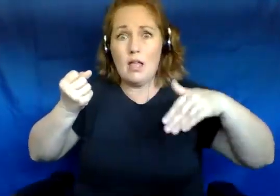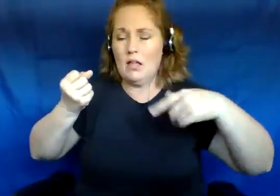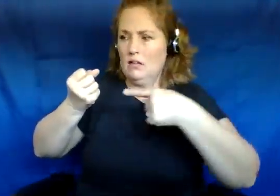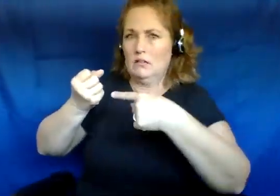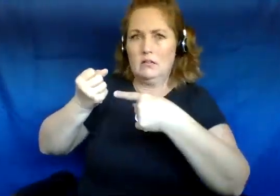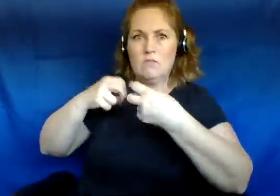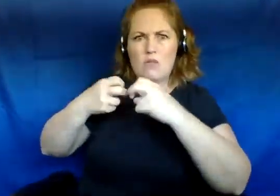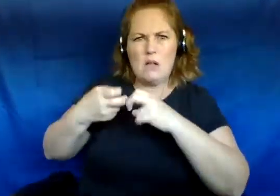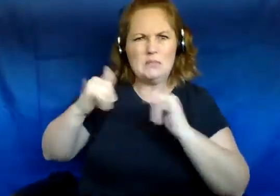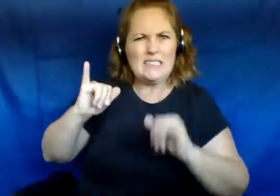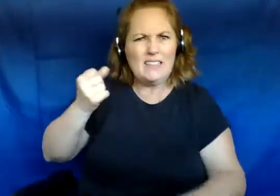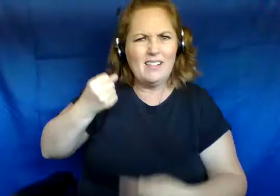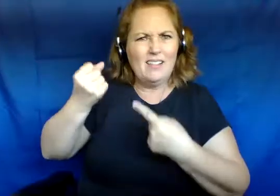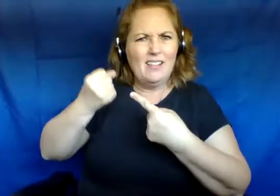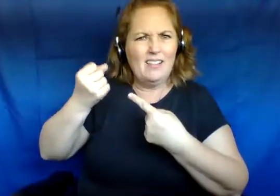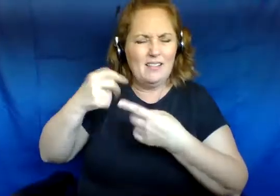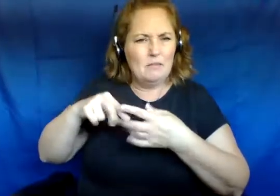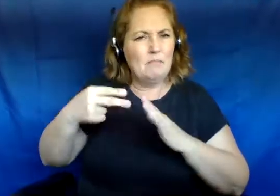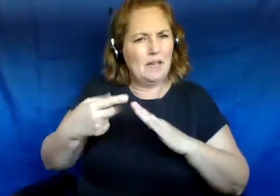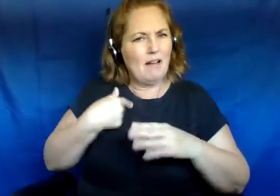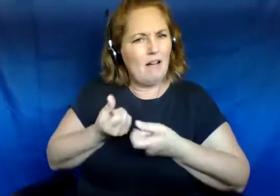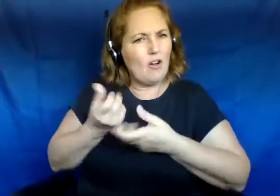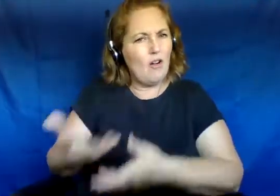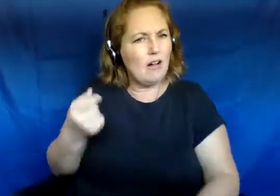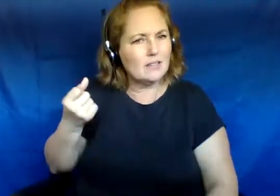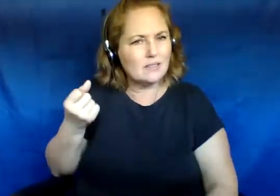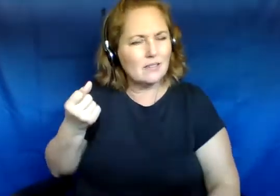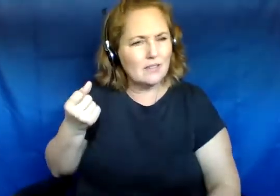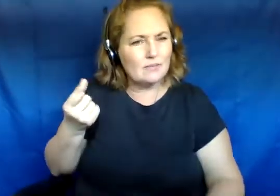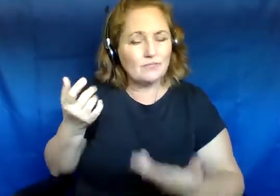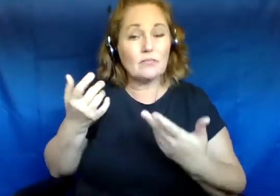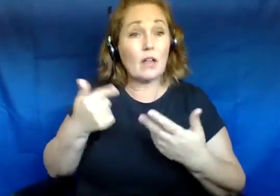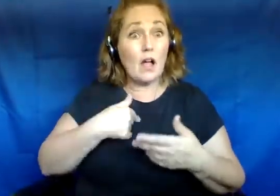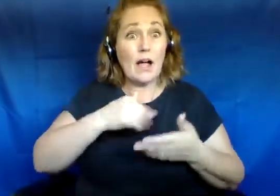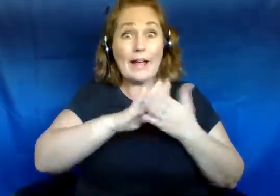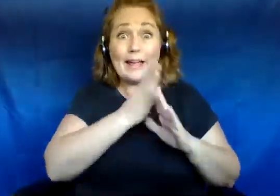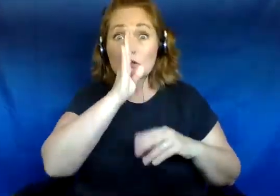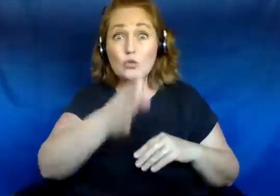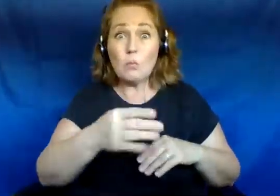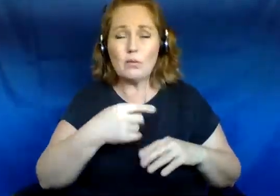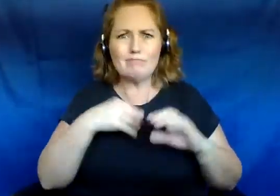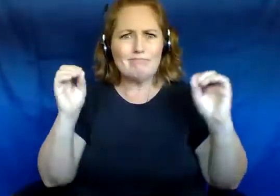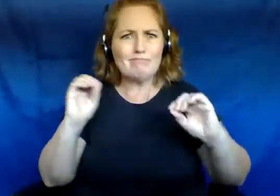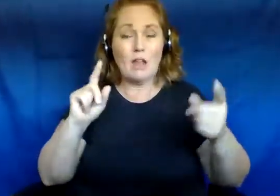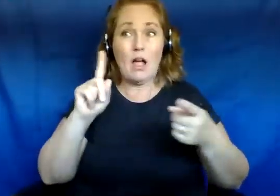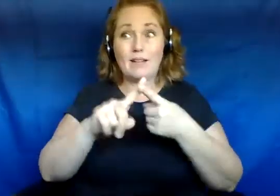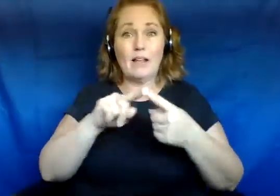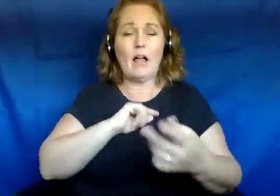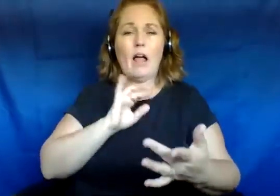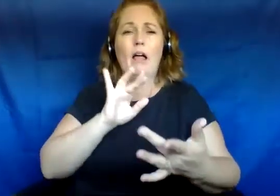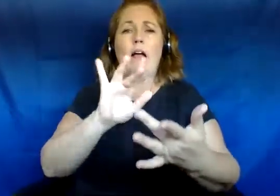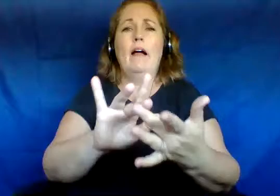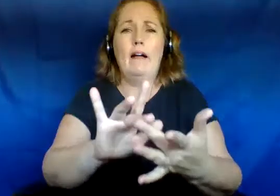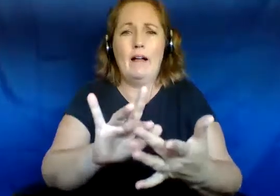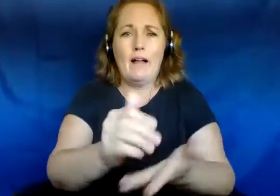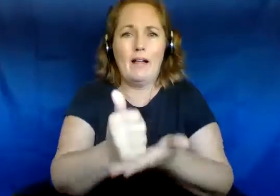your own are of your own making. I did not get sober until I reached for help.